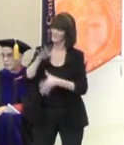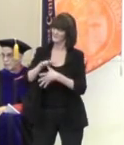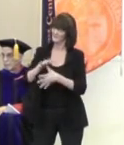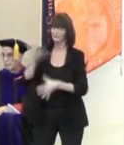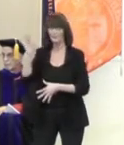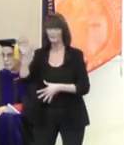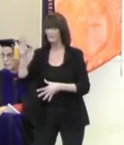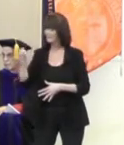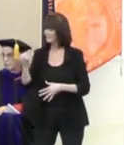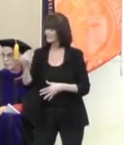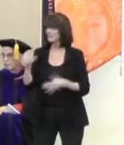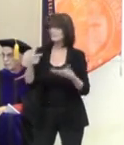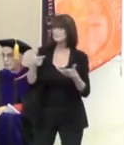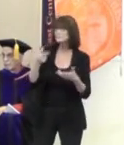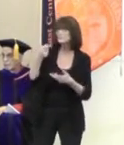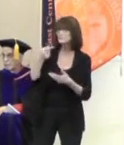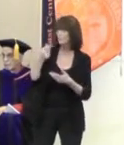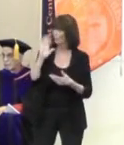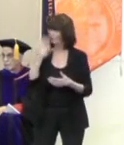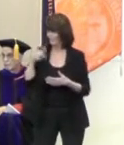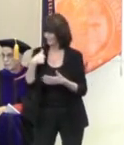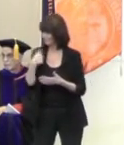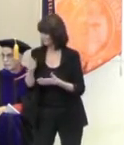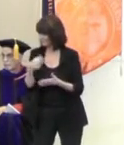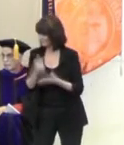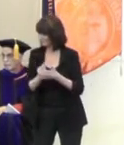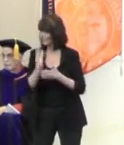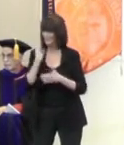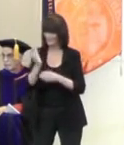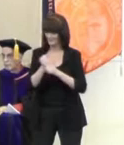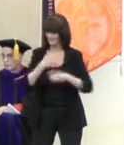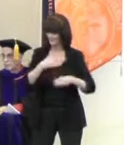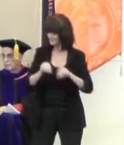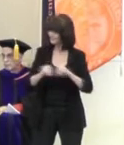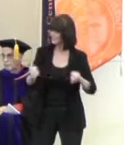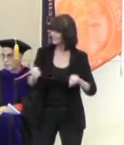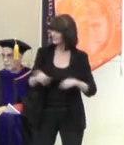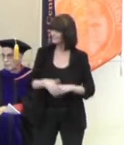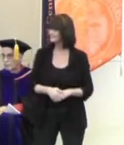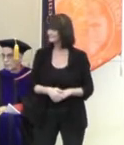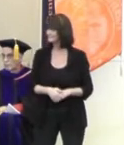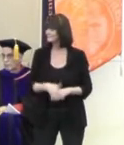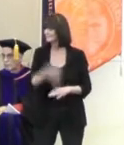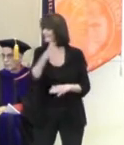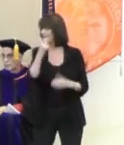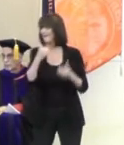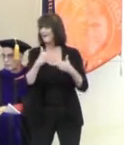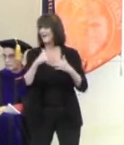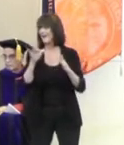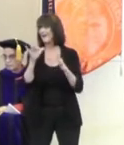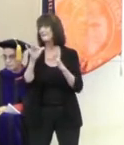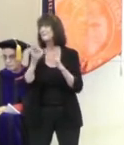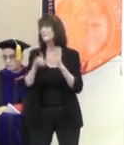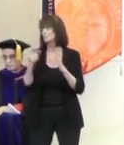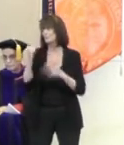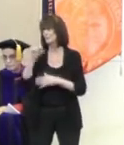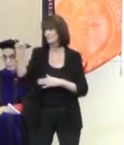was whether or not I was going to graduate, whether or not I was going to get my diploma, because I had missed a